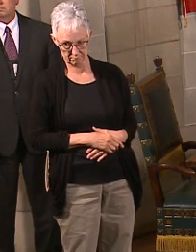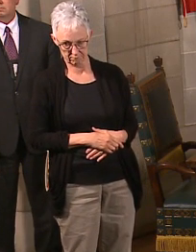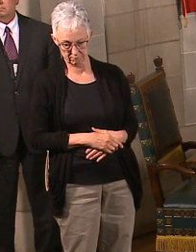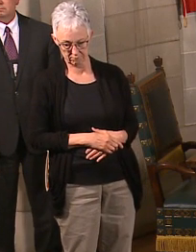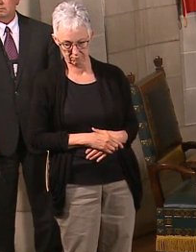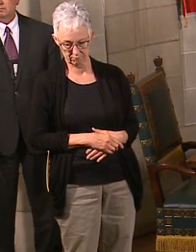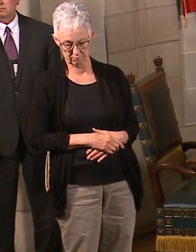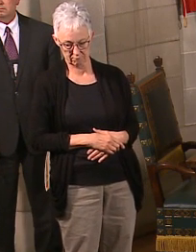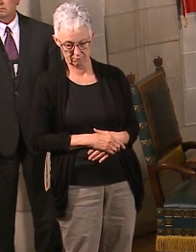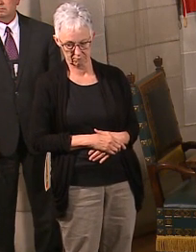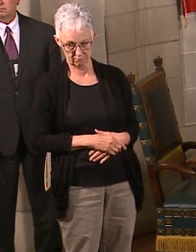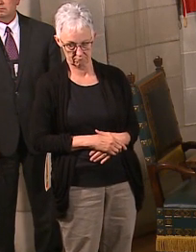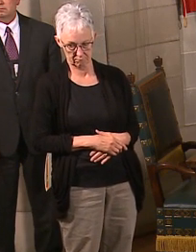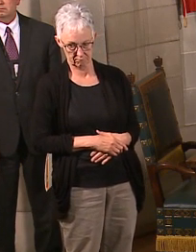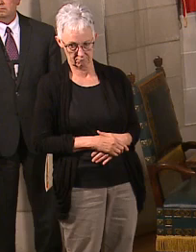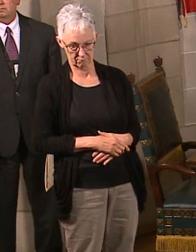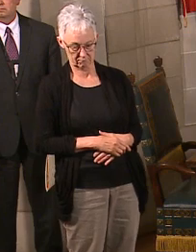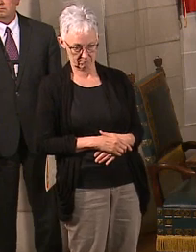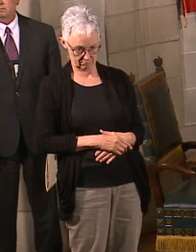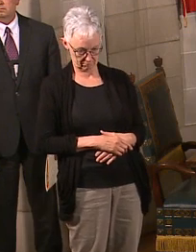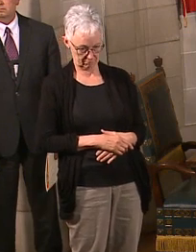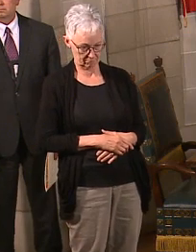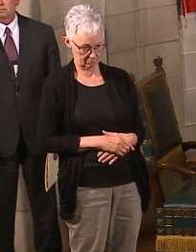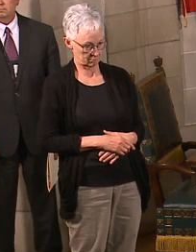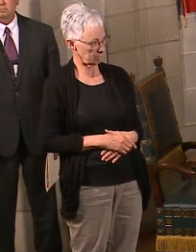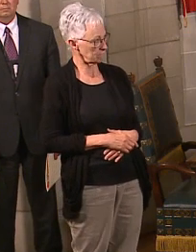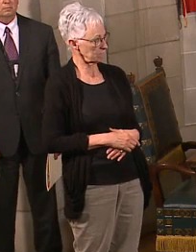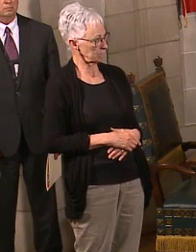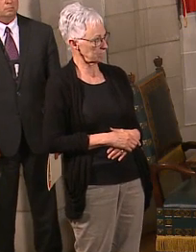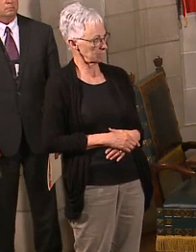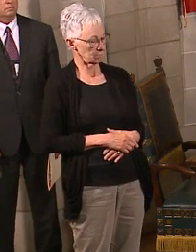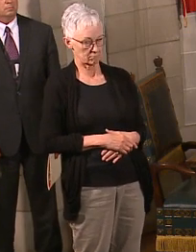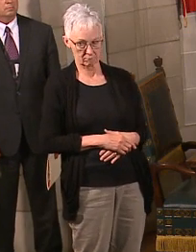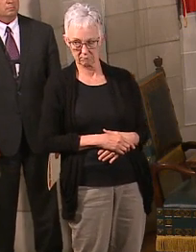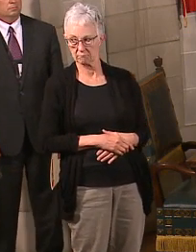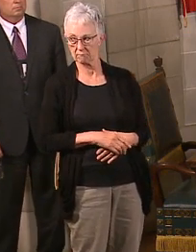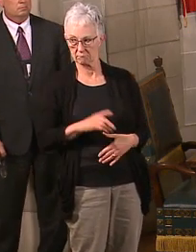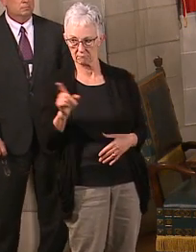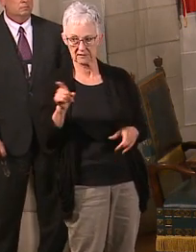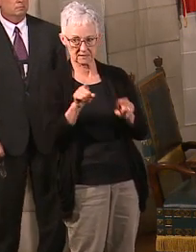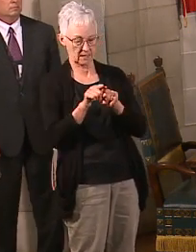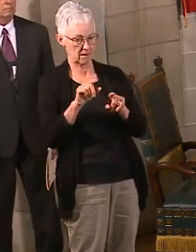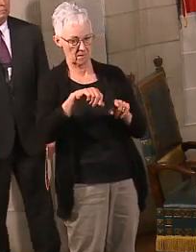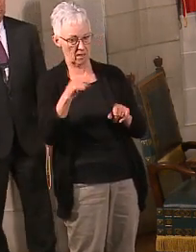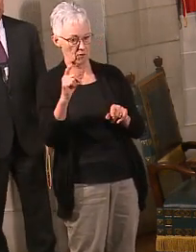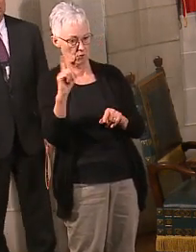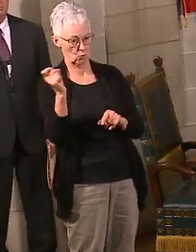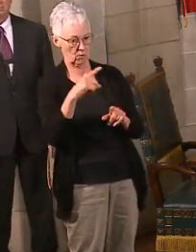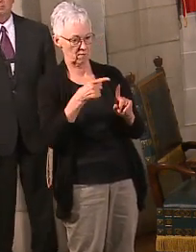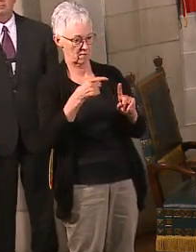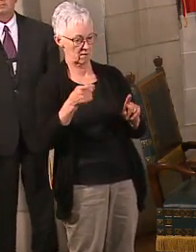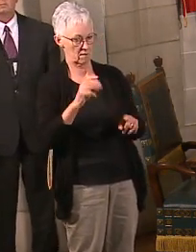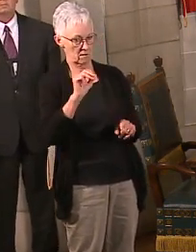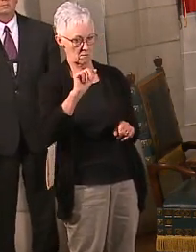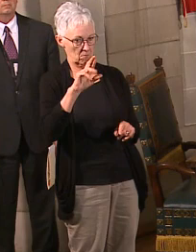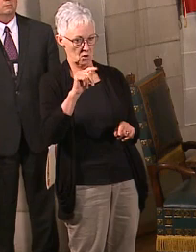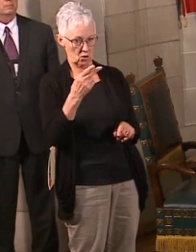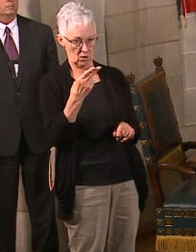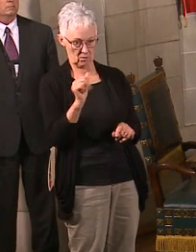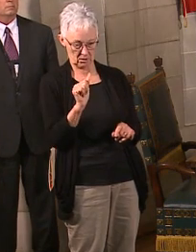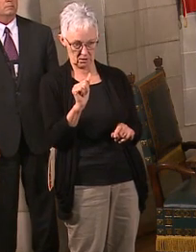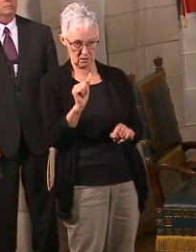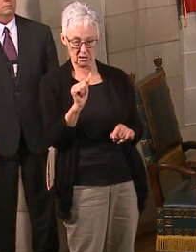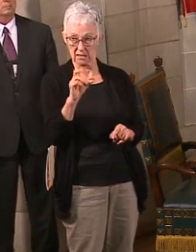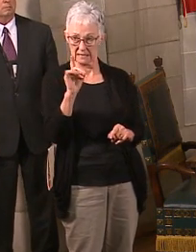trying to eliminate retroactive coverage in its Medicaid waiver? That's also from Martha. So did the federal government indicate there was any problem